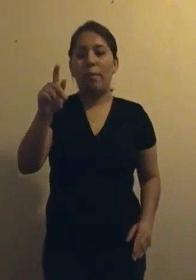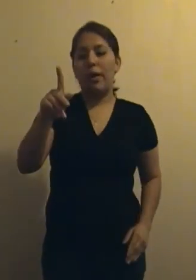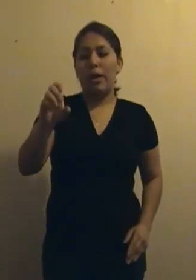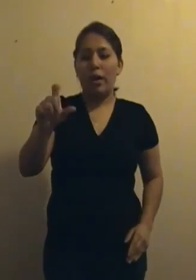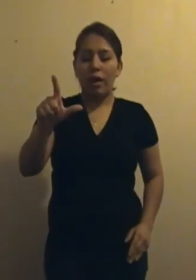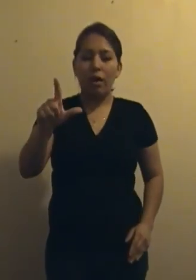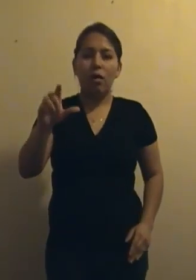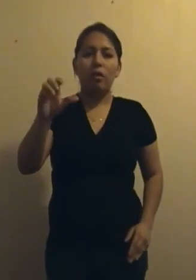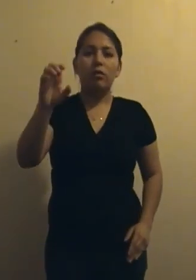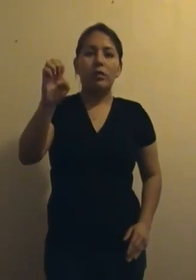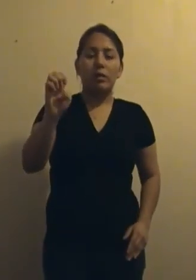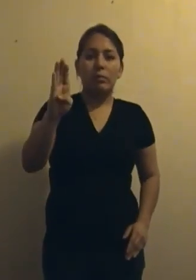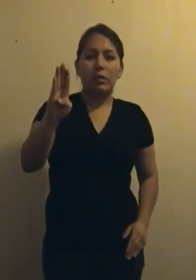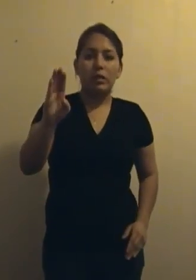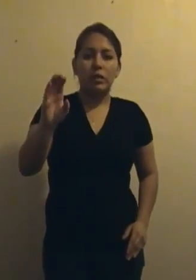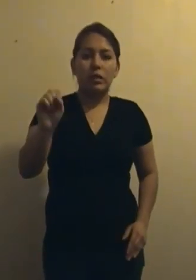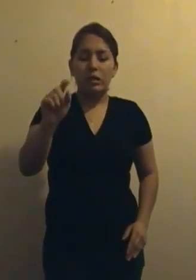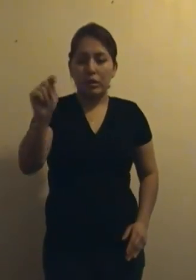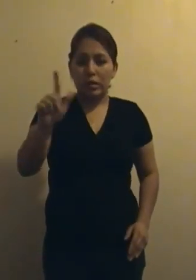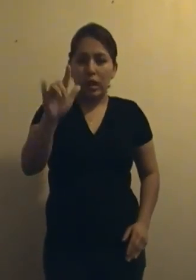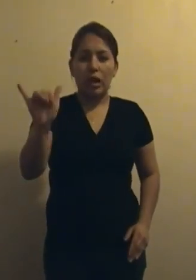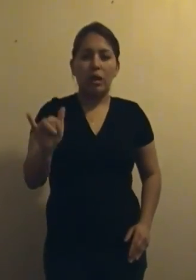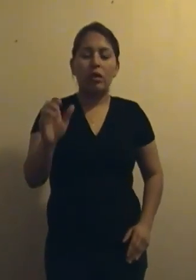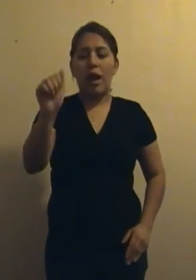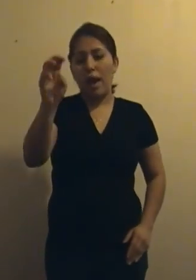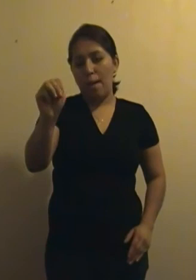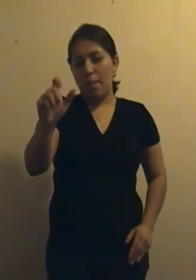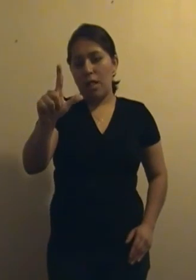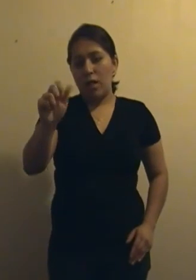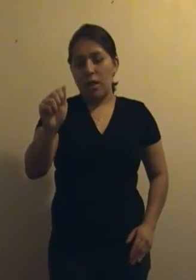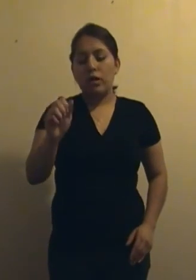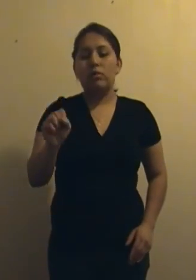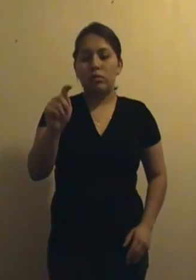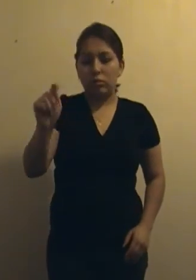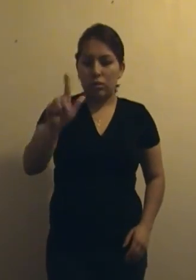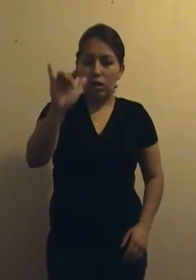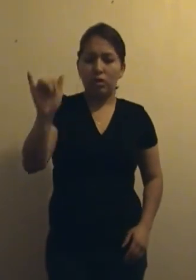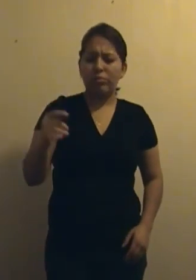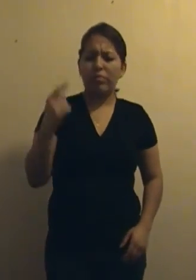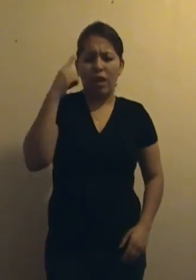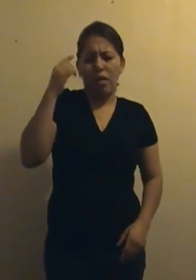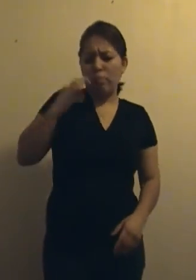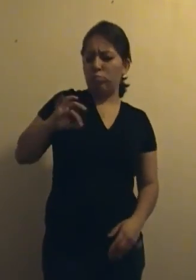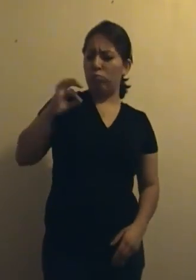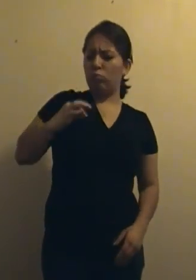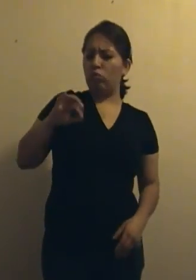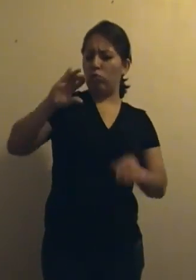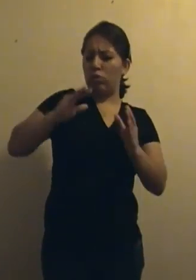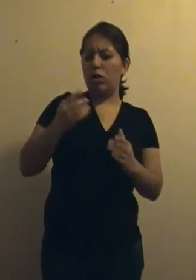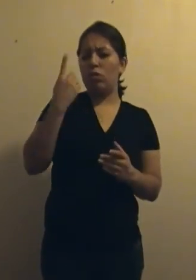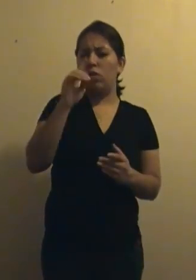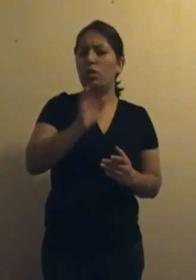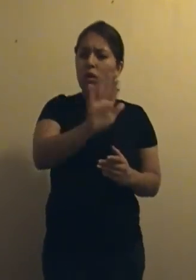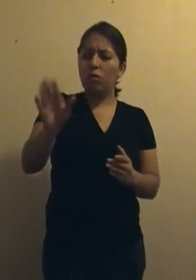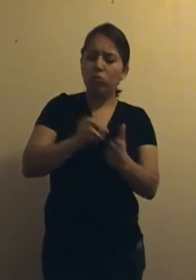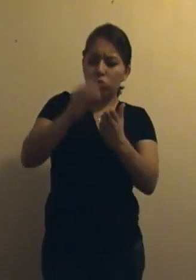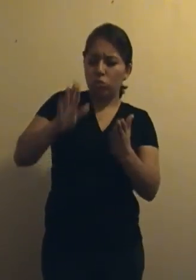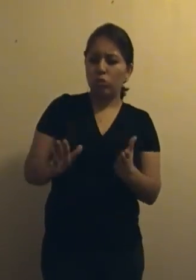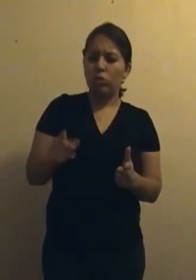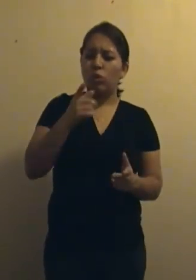how to arrange papers in the content areas. And I think it was a really beneficial course for students who were thinking about